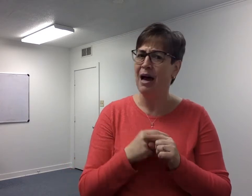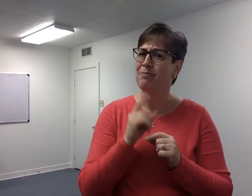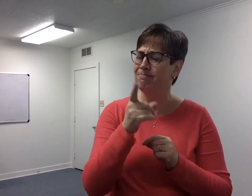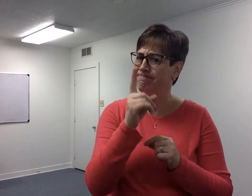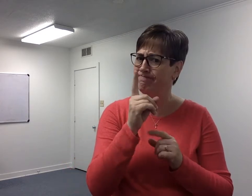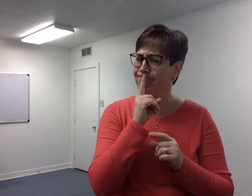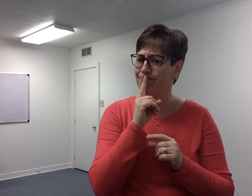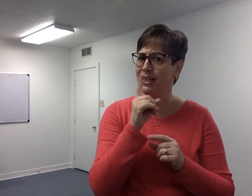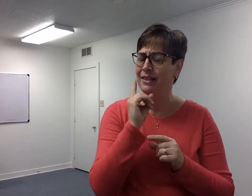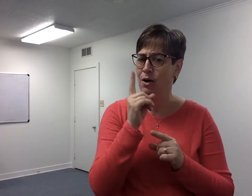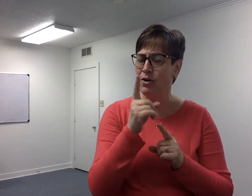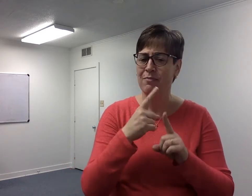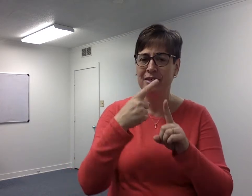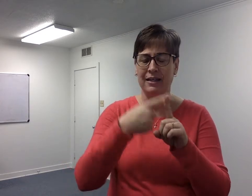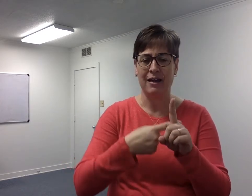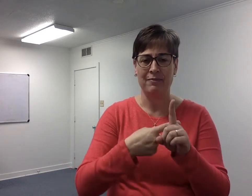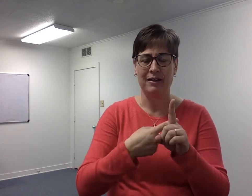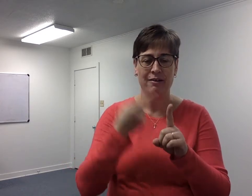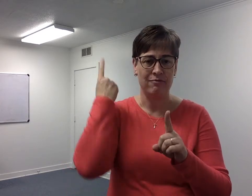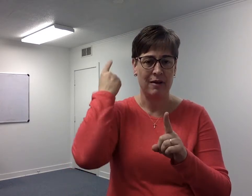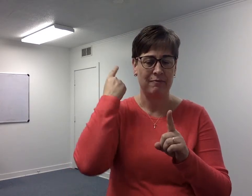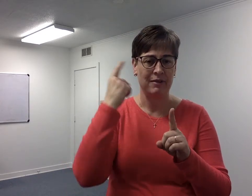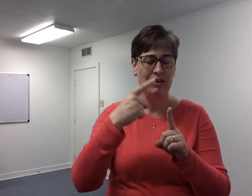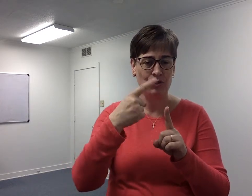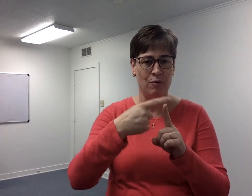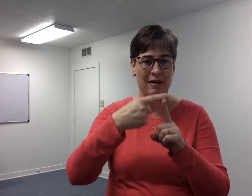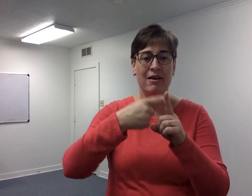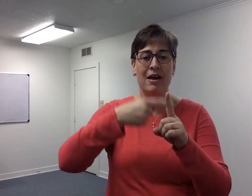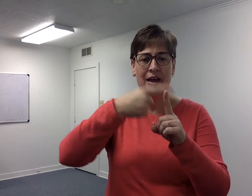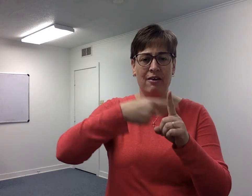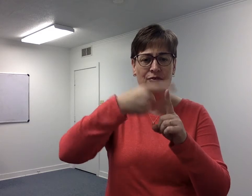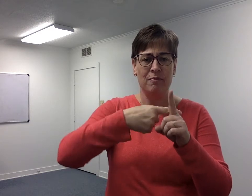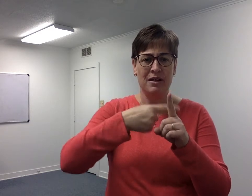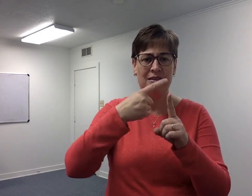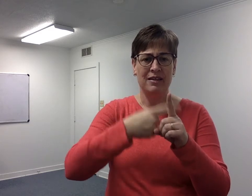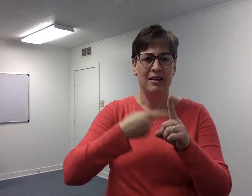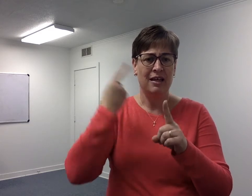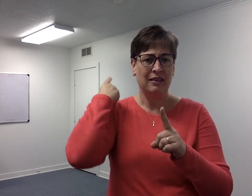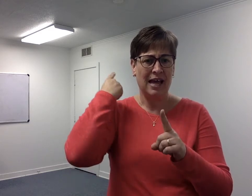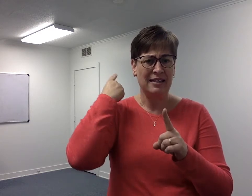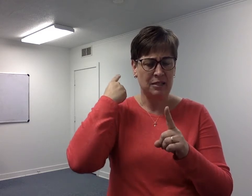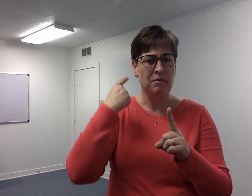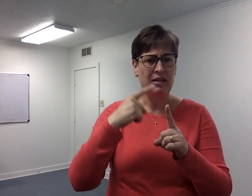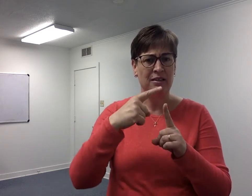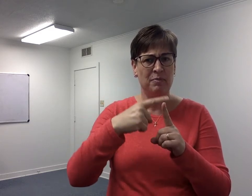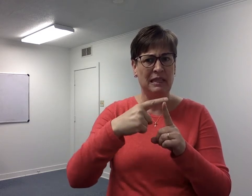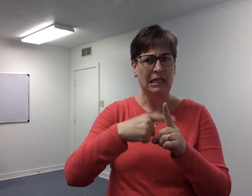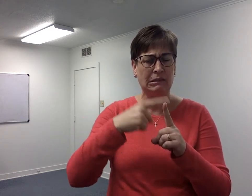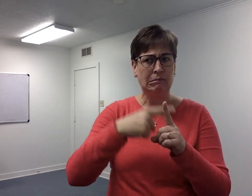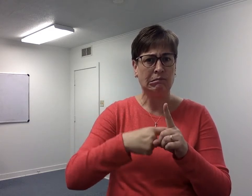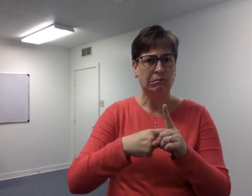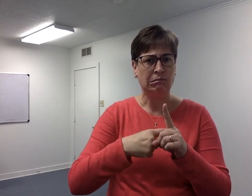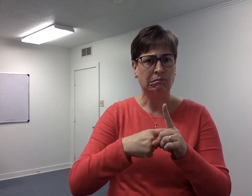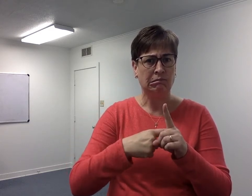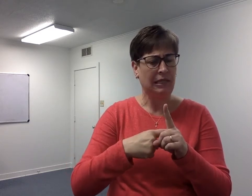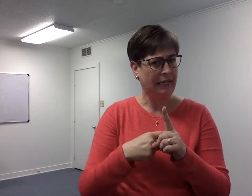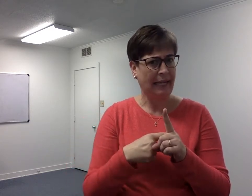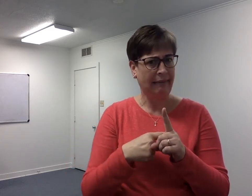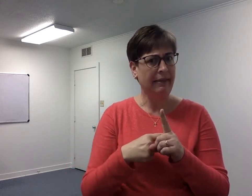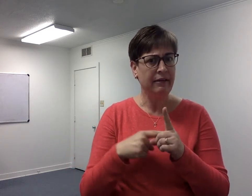month. That one I'm not sure about. Every month, last month, but then I can't think of